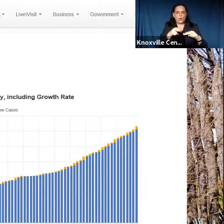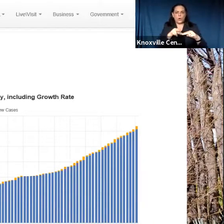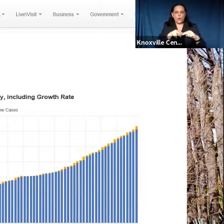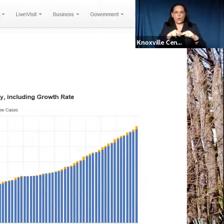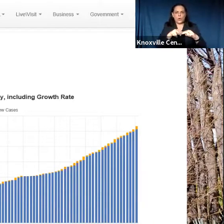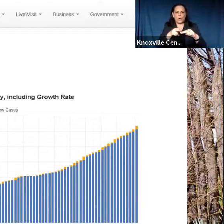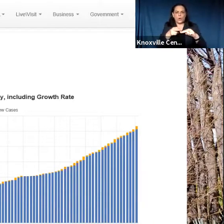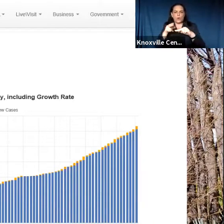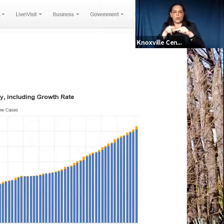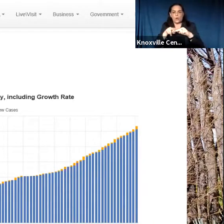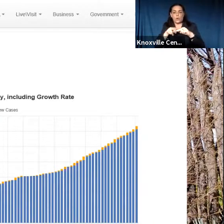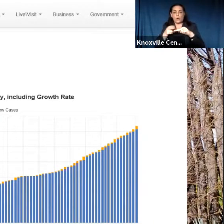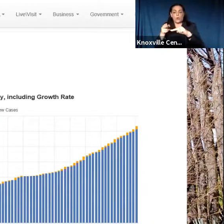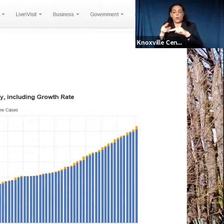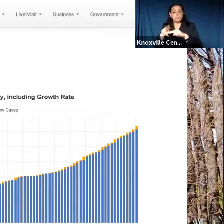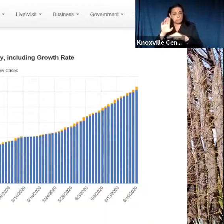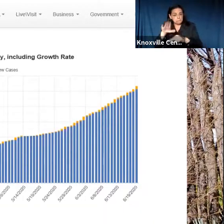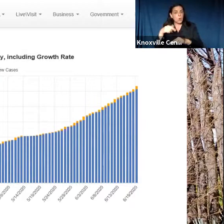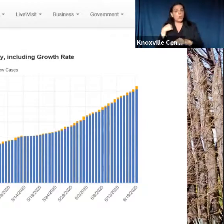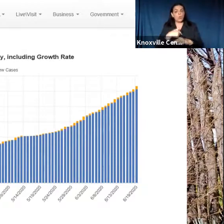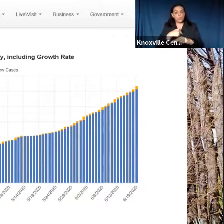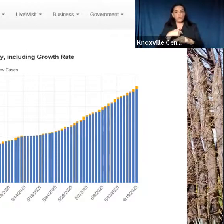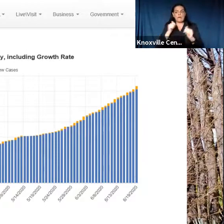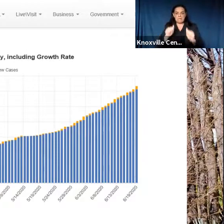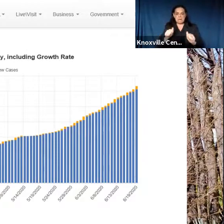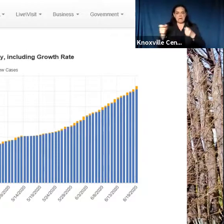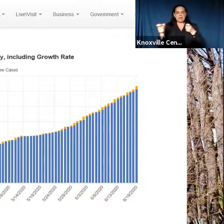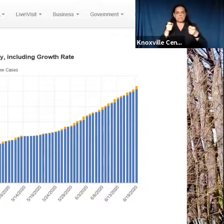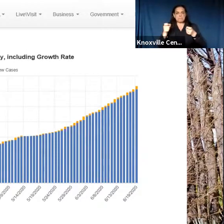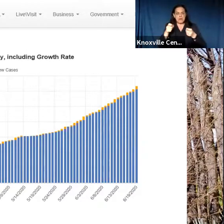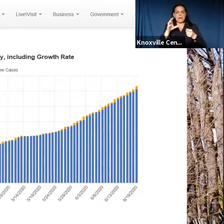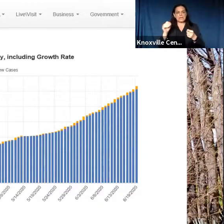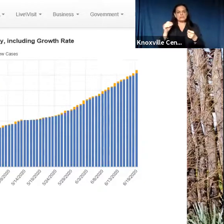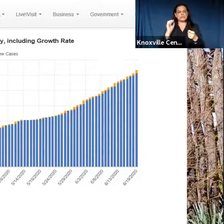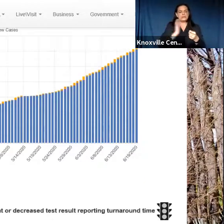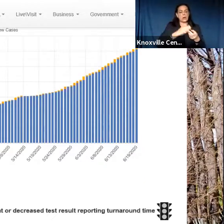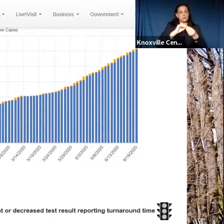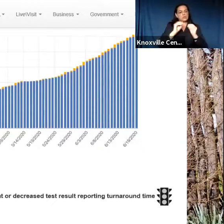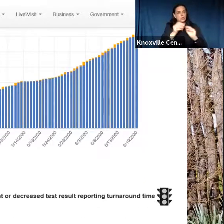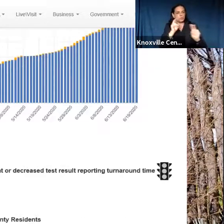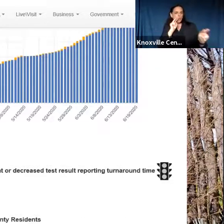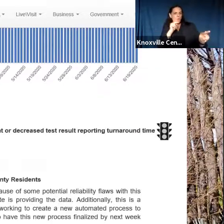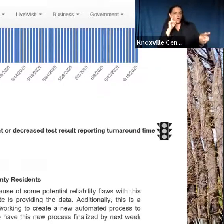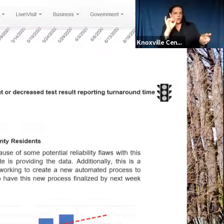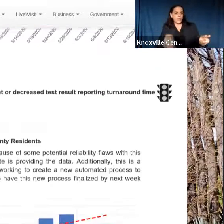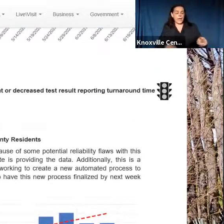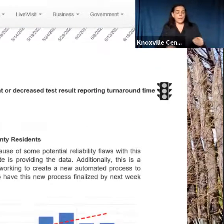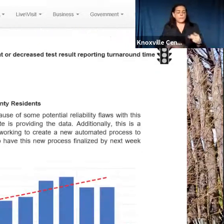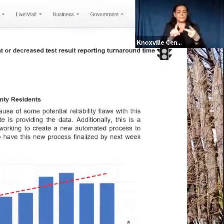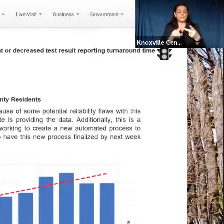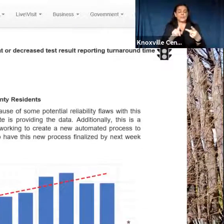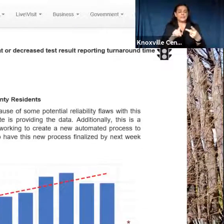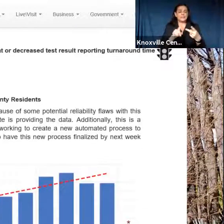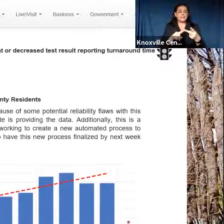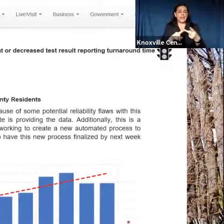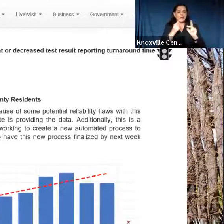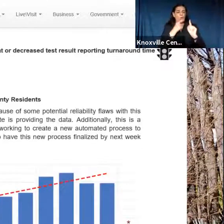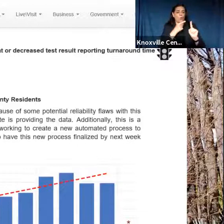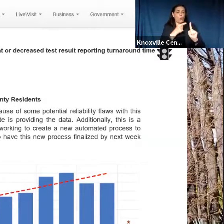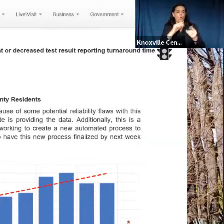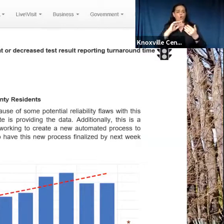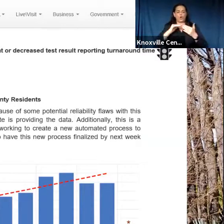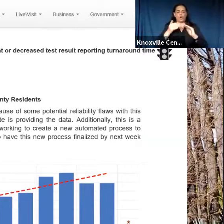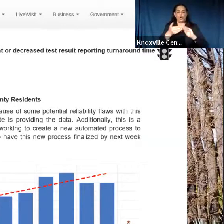is designed to manage and which our benchmarks are designed to look for. Our second benchmark, community-wide sustained